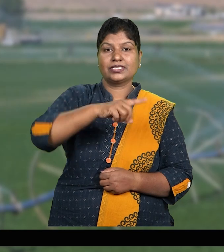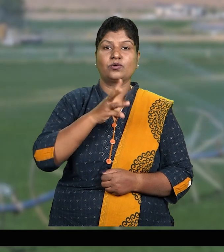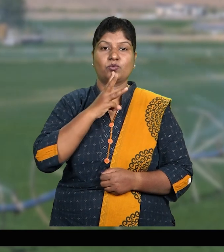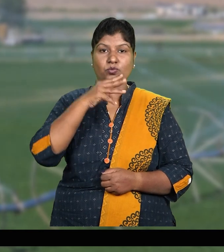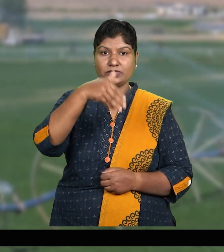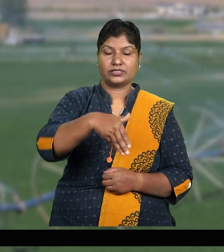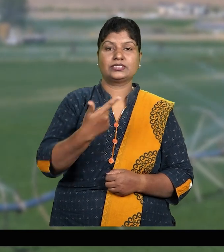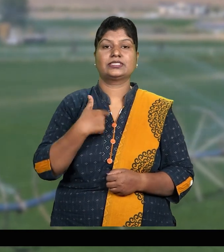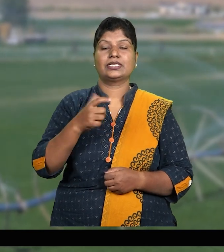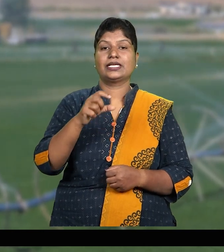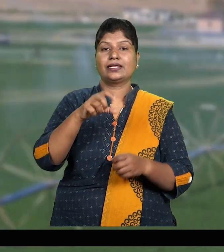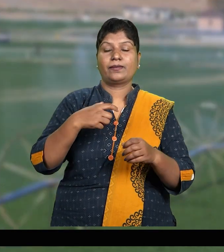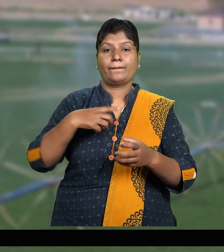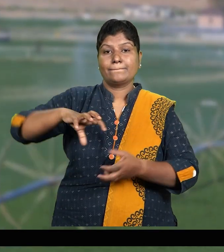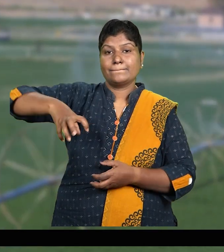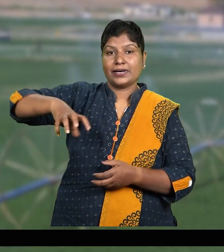tube wells,